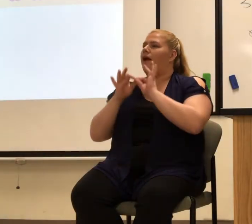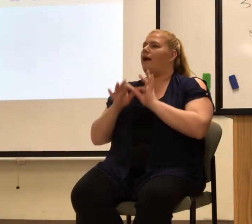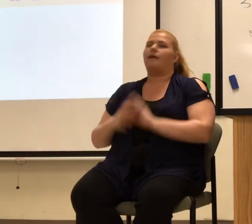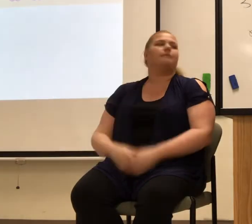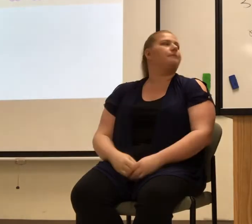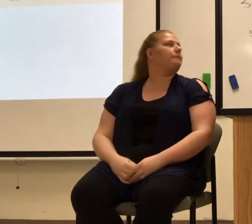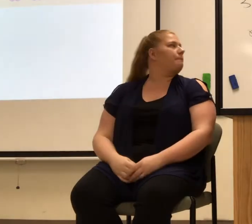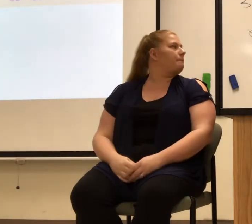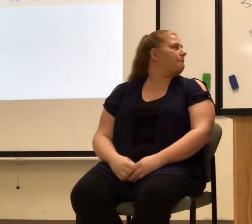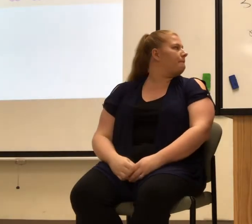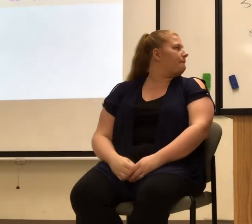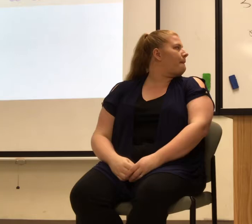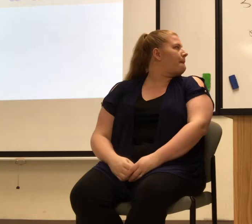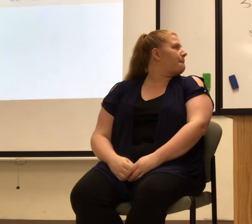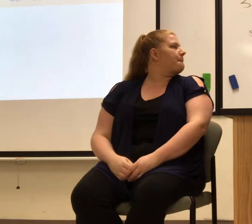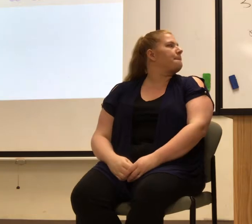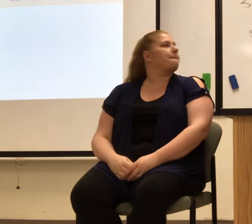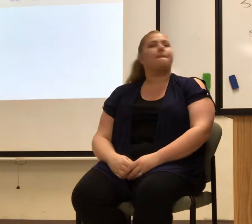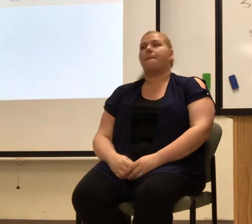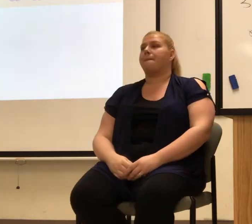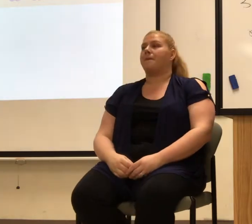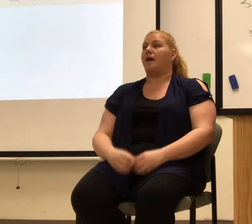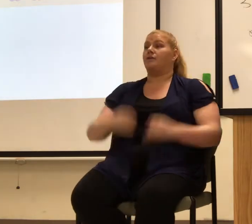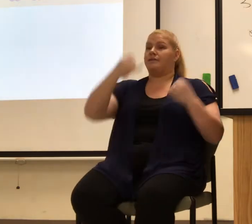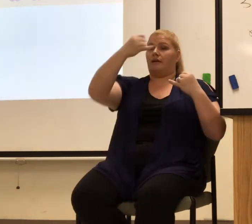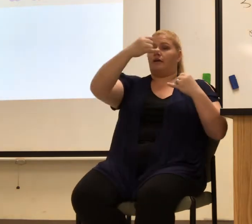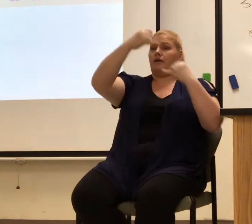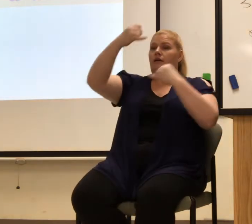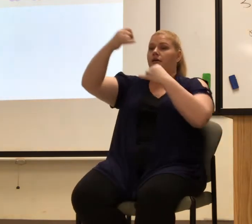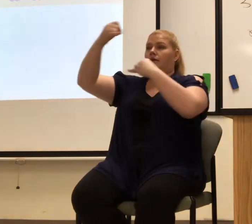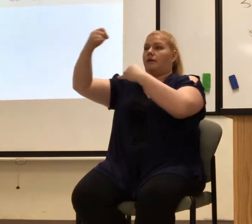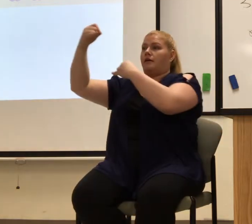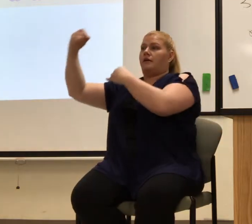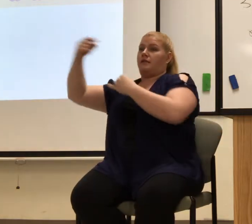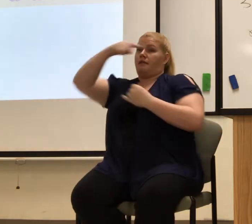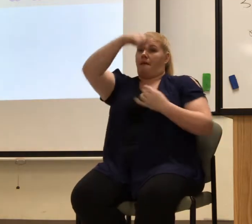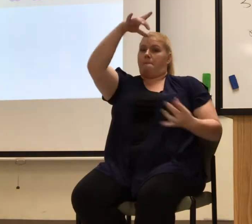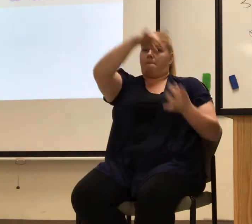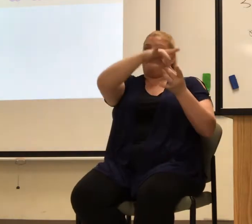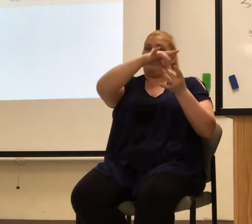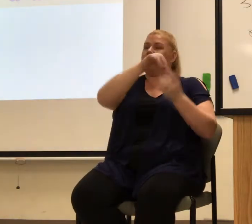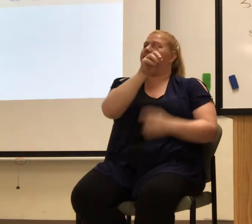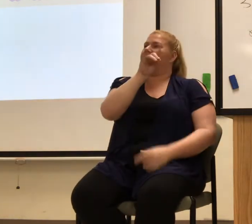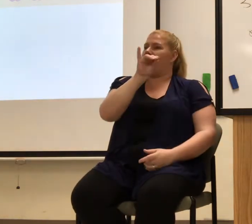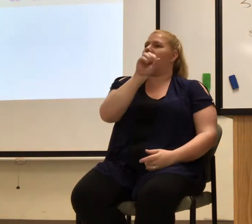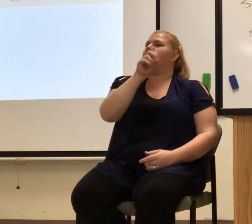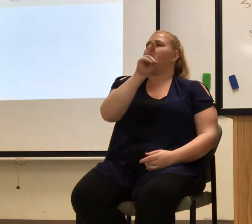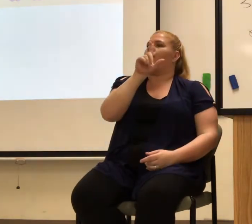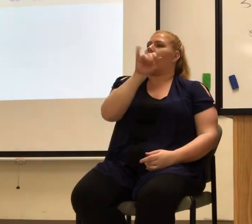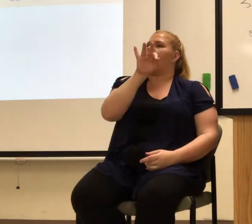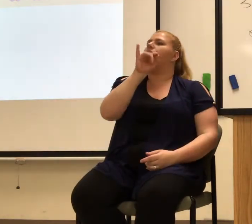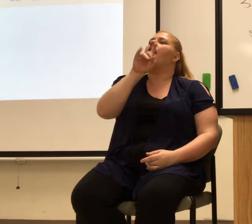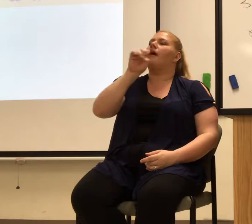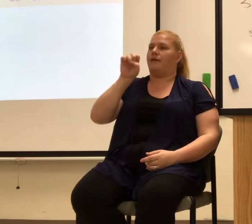And then there's another one, and they're linked together by a disulfide bond. Very strong bonds.